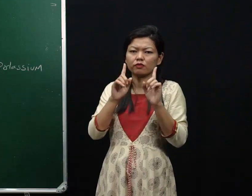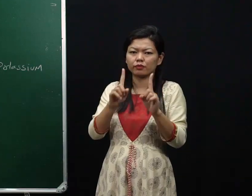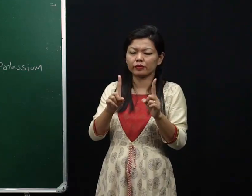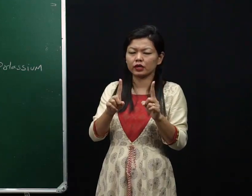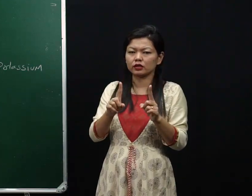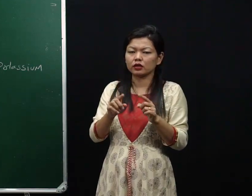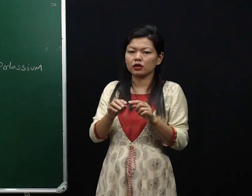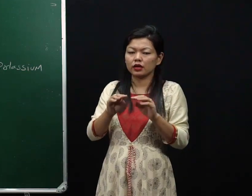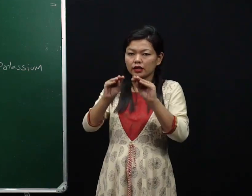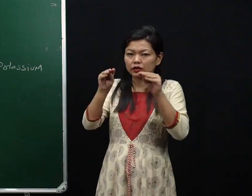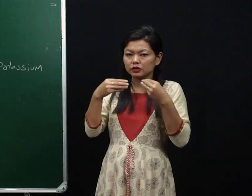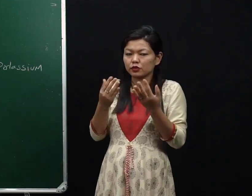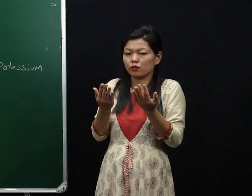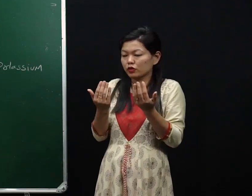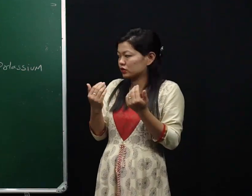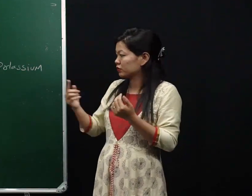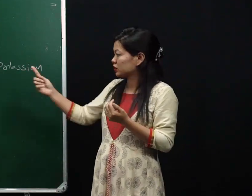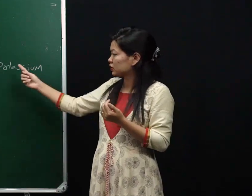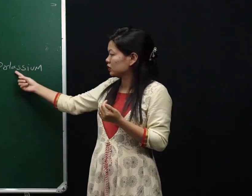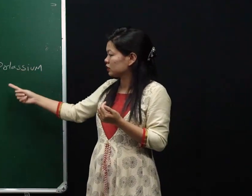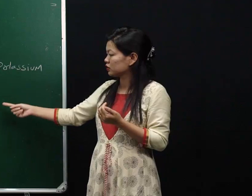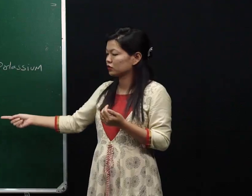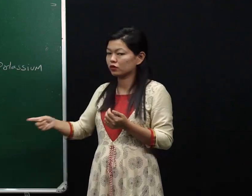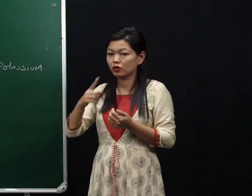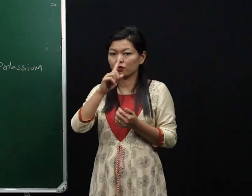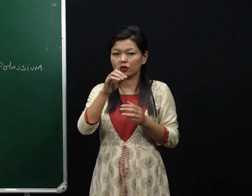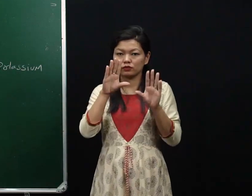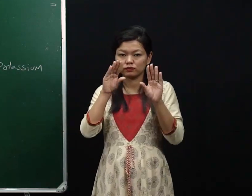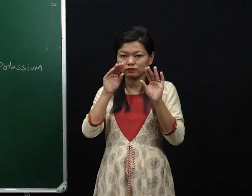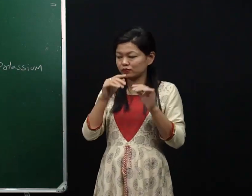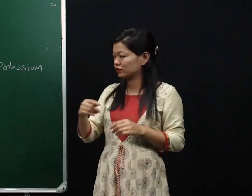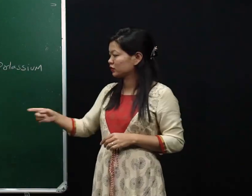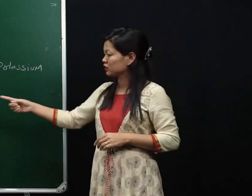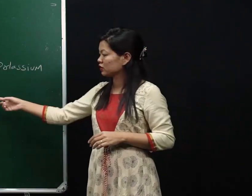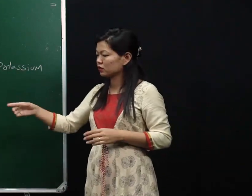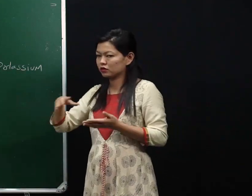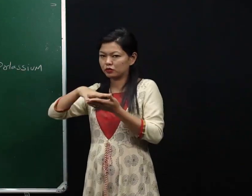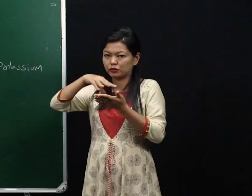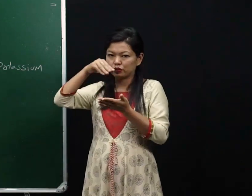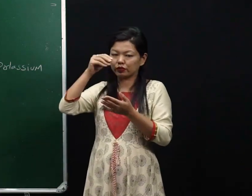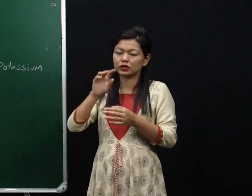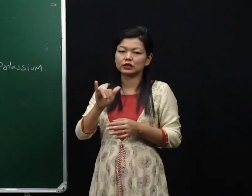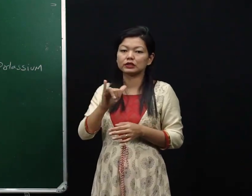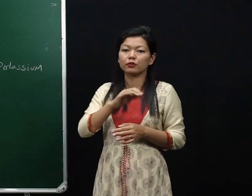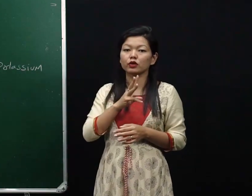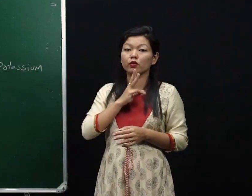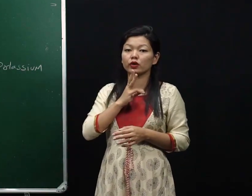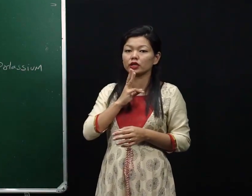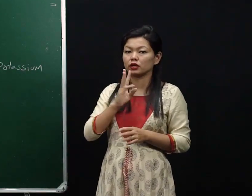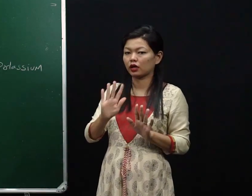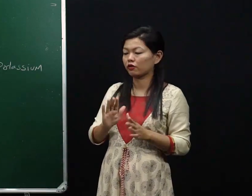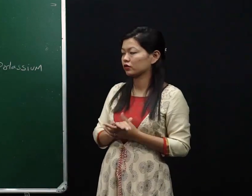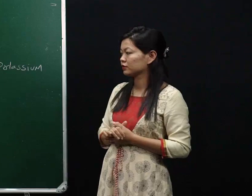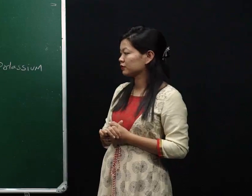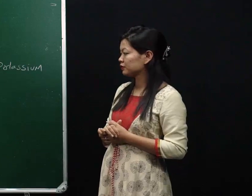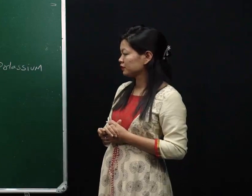they may be like in a gaseous form, right? But now, or in a liquid form, right? But here, mercury, though it is a metal,